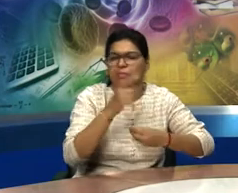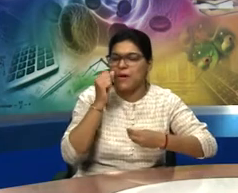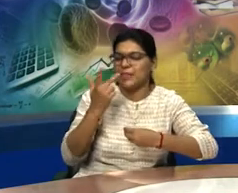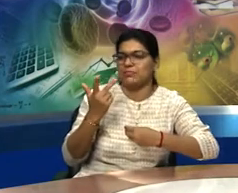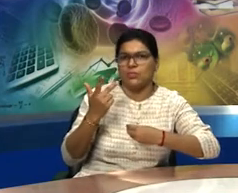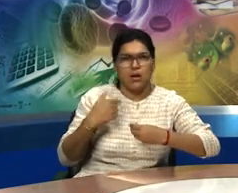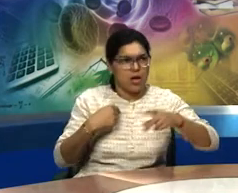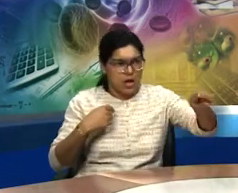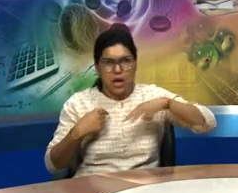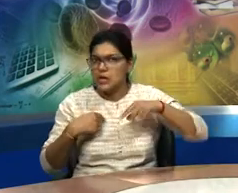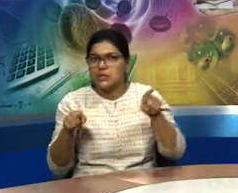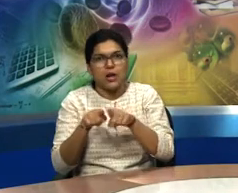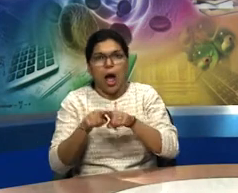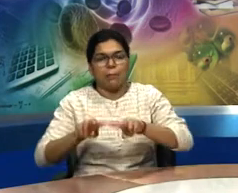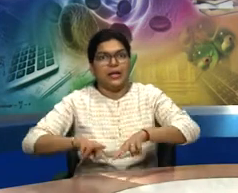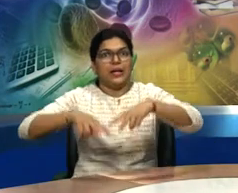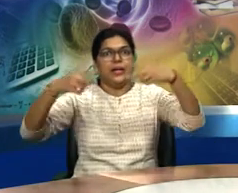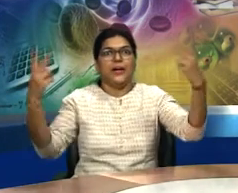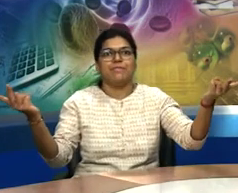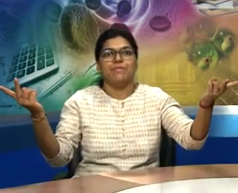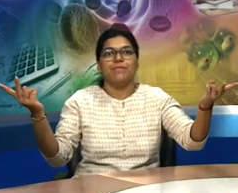And there is no limit to its power.